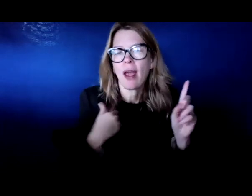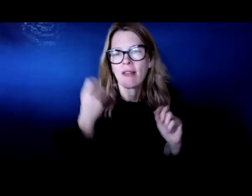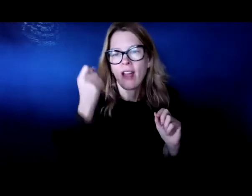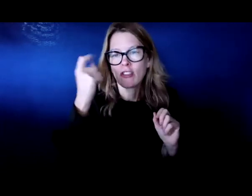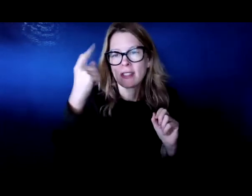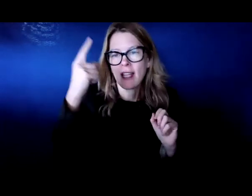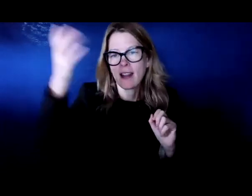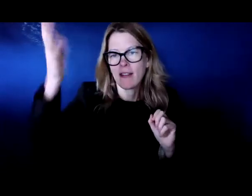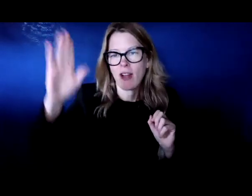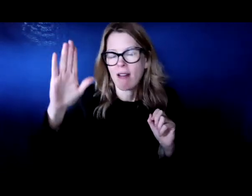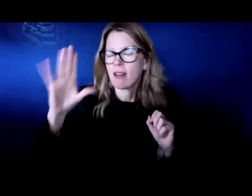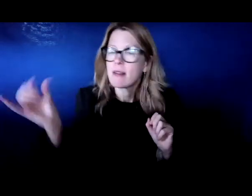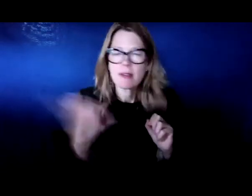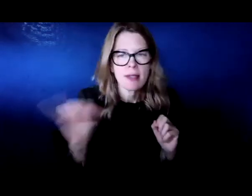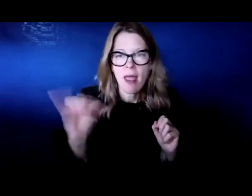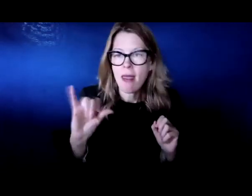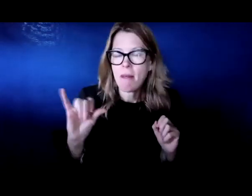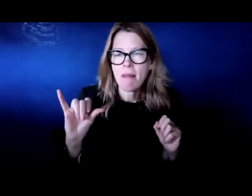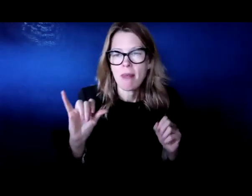that perish.